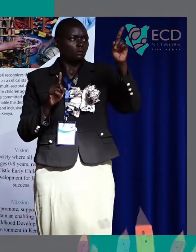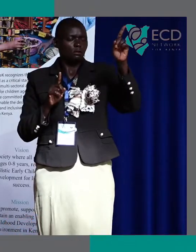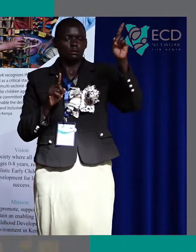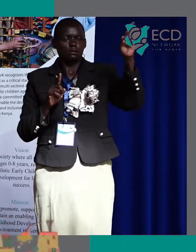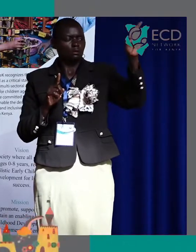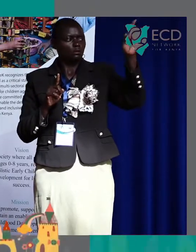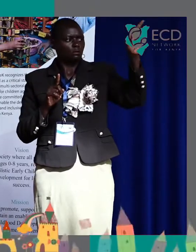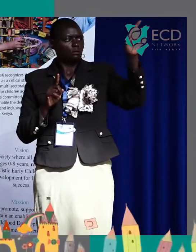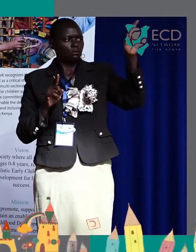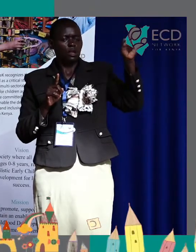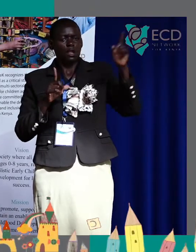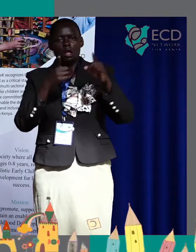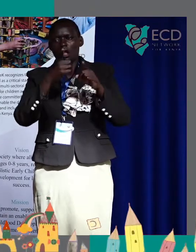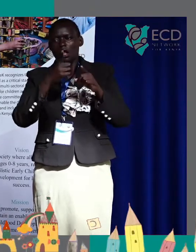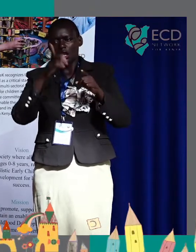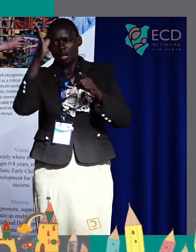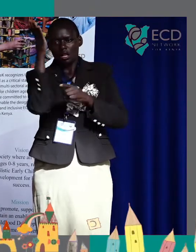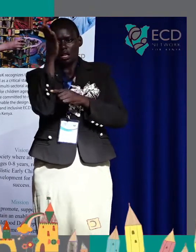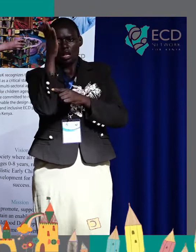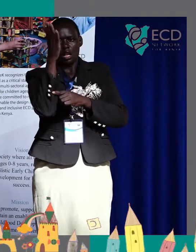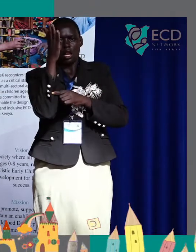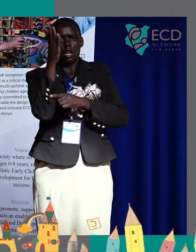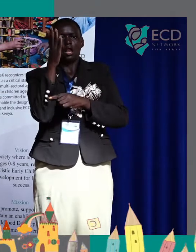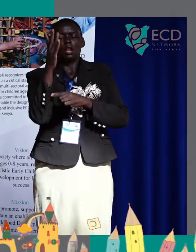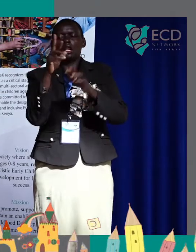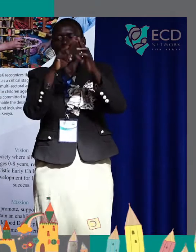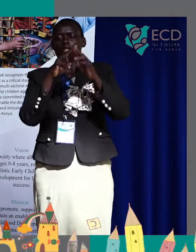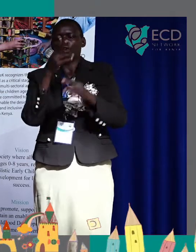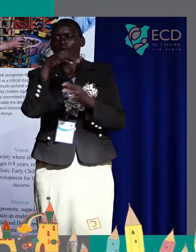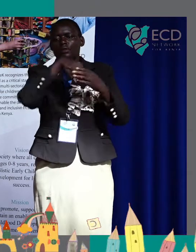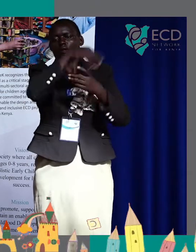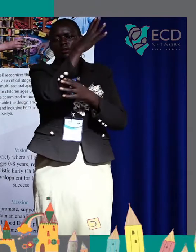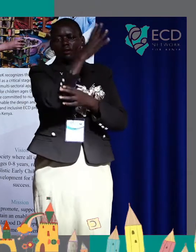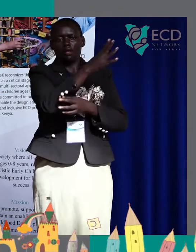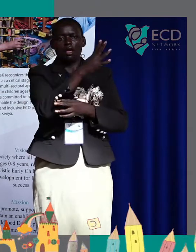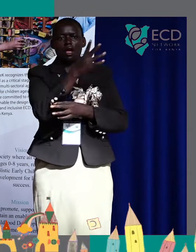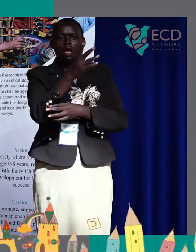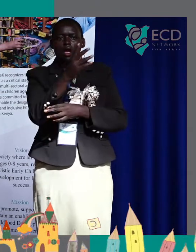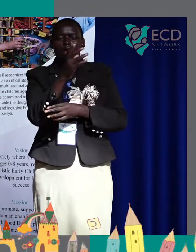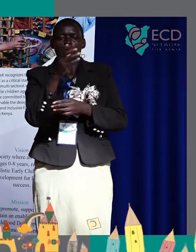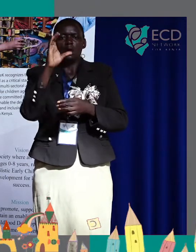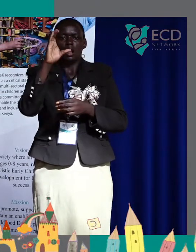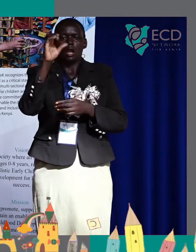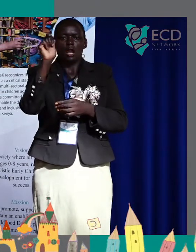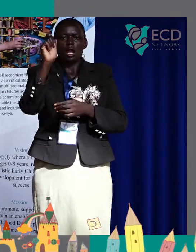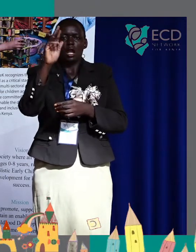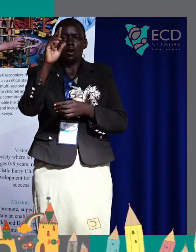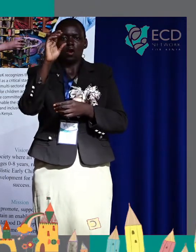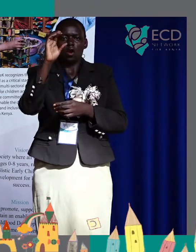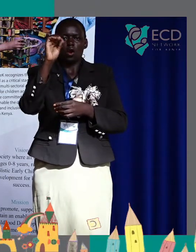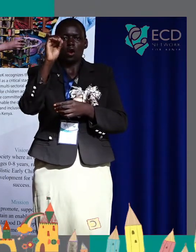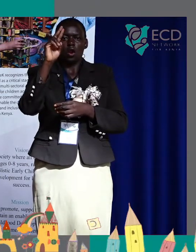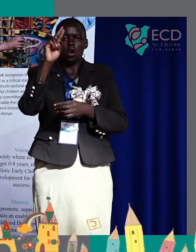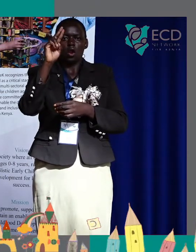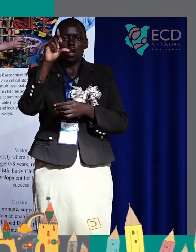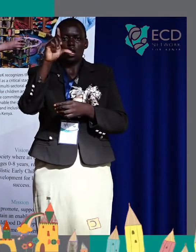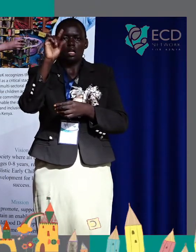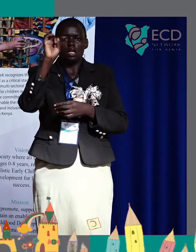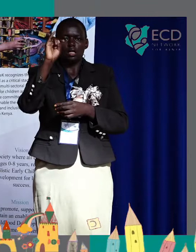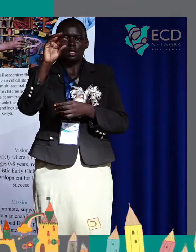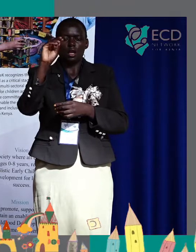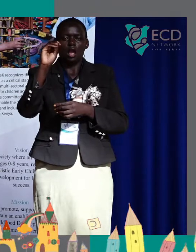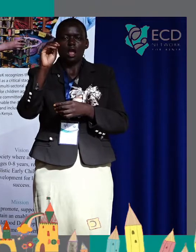in the lecture rooms that we had yesterday. It will be chaired by Carolinda Award from Luala. And it will be